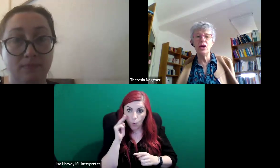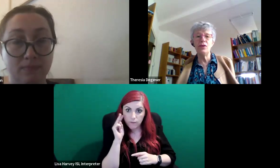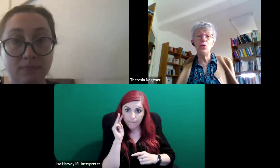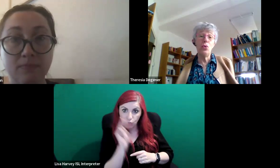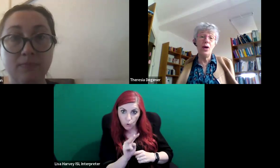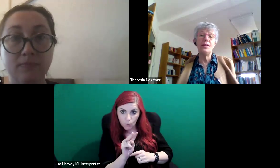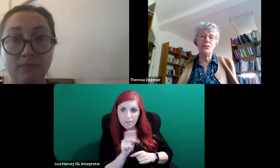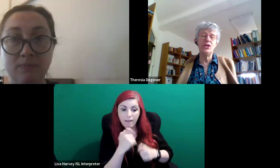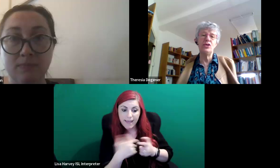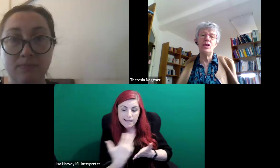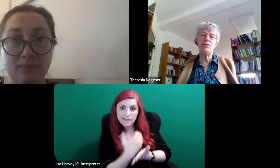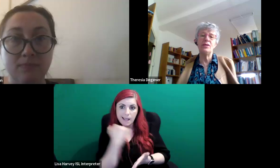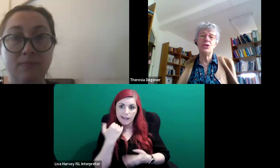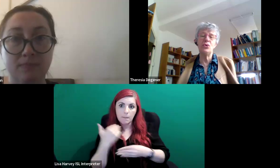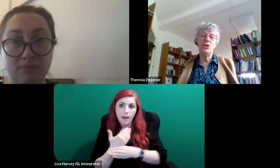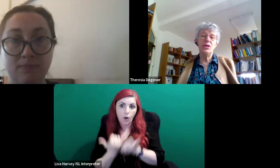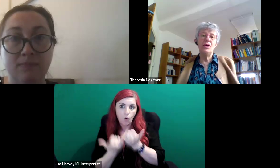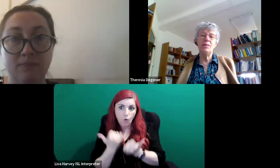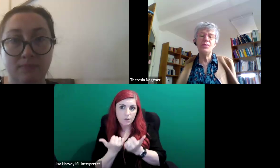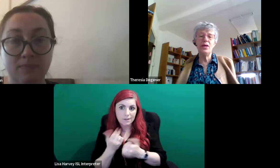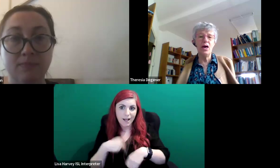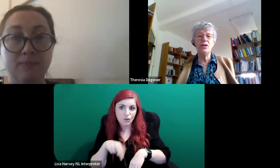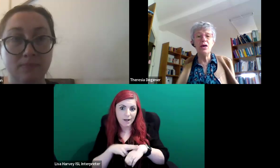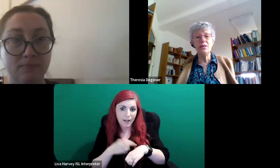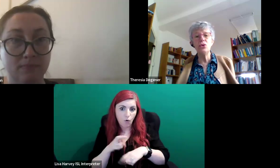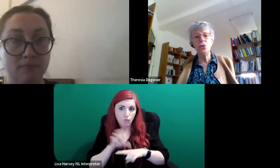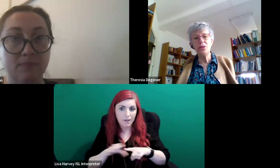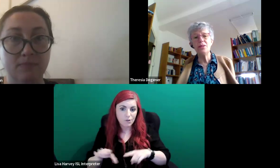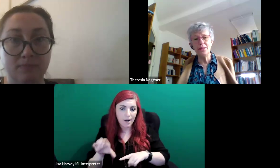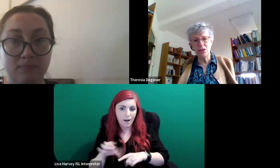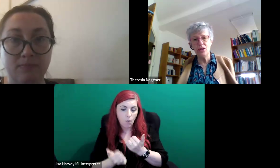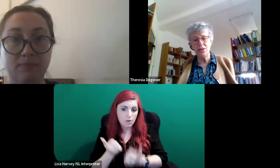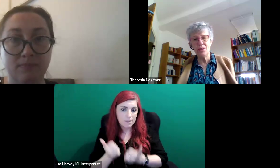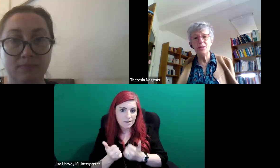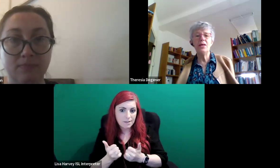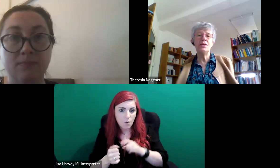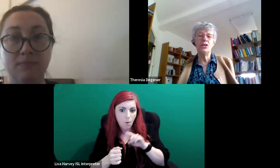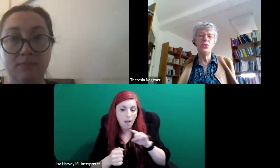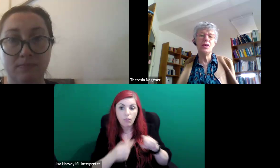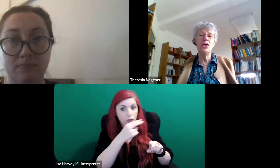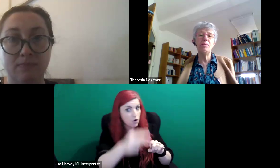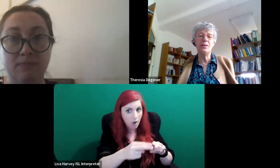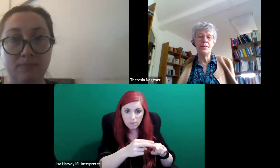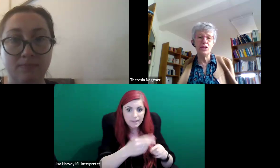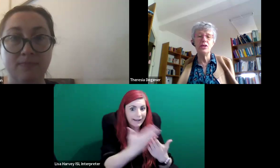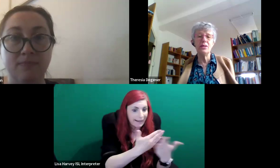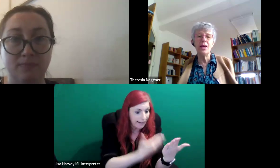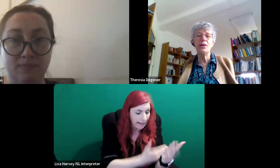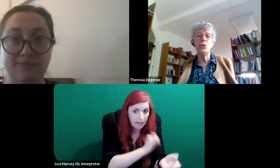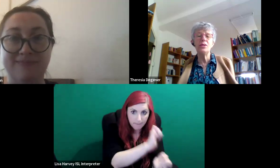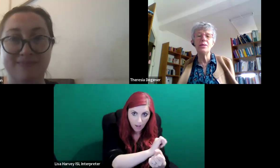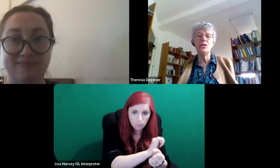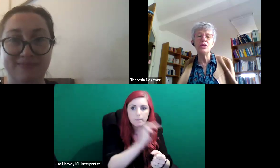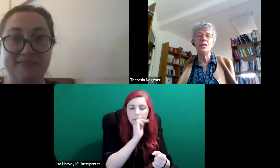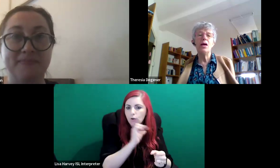the national level or at the regional level. So they are not court decisions, and so they cannot be sanctions